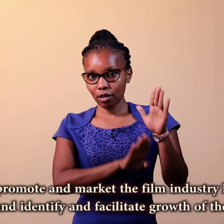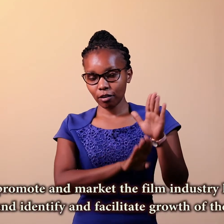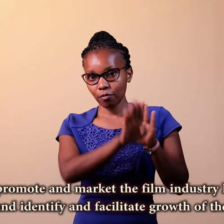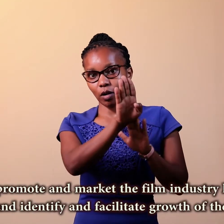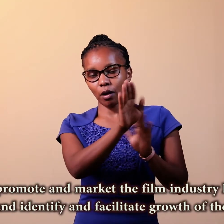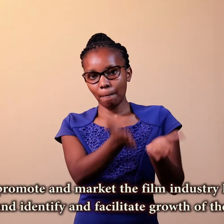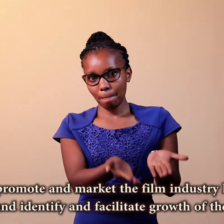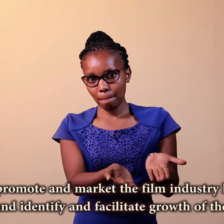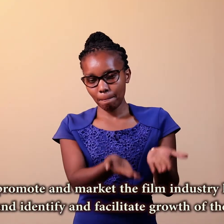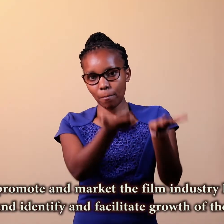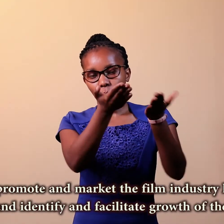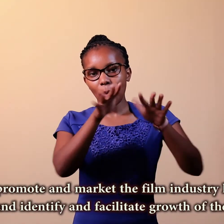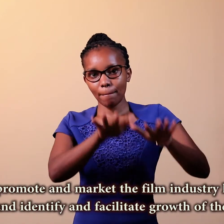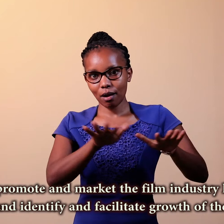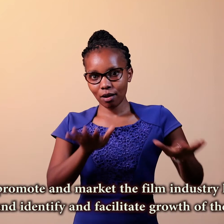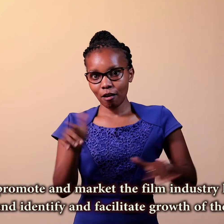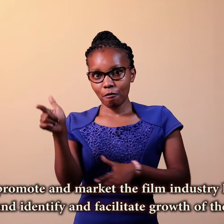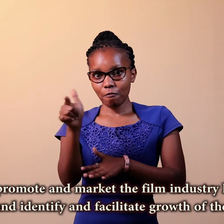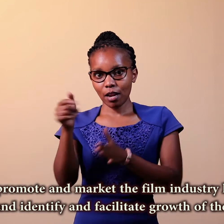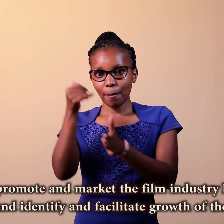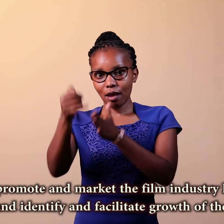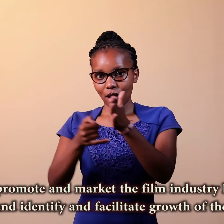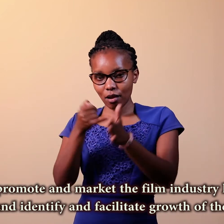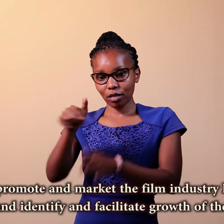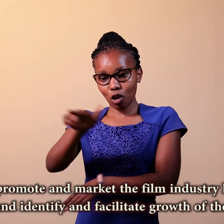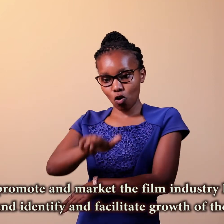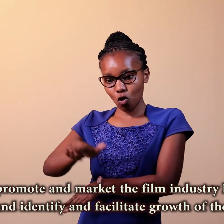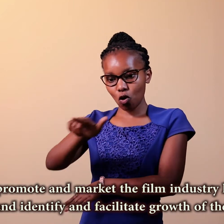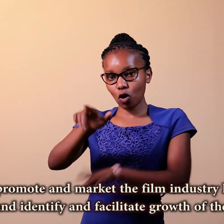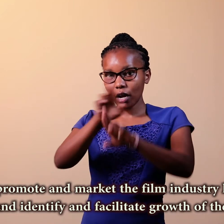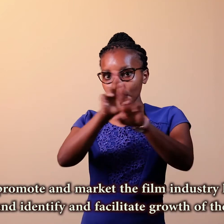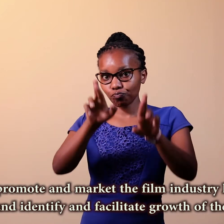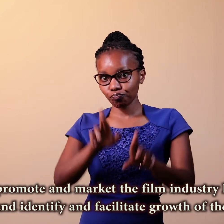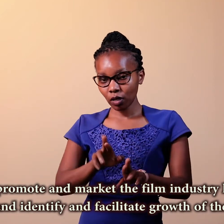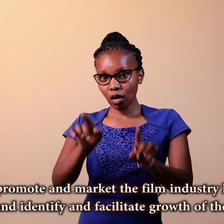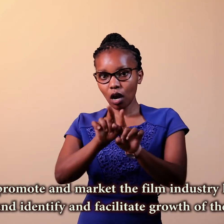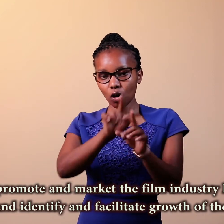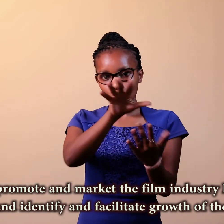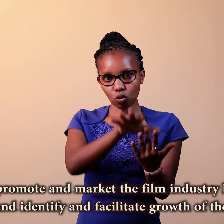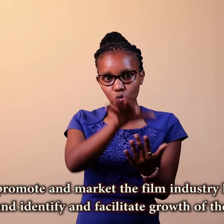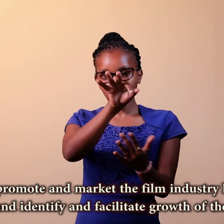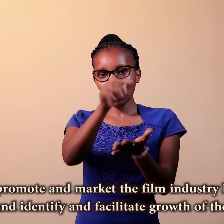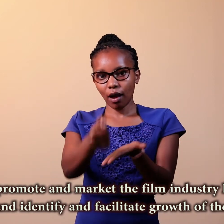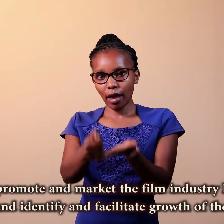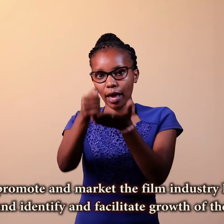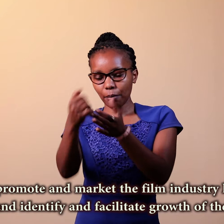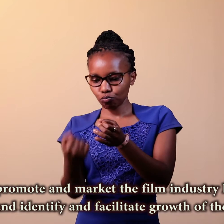promote and market the film industry locally and internationally and identify and facilitate growth of the film